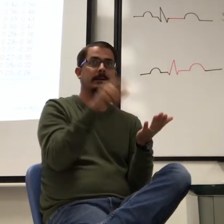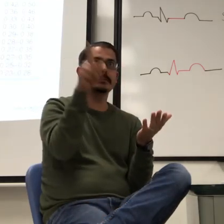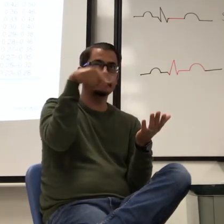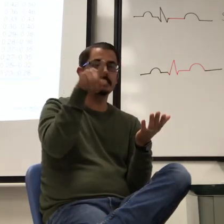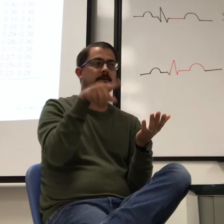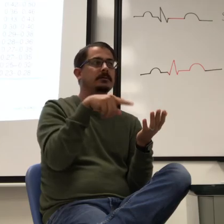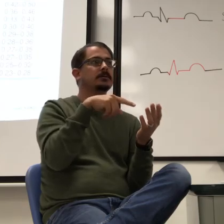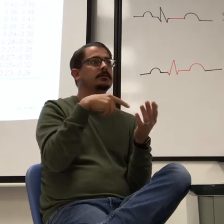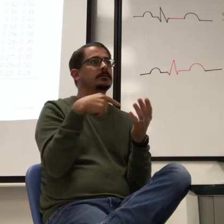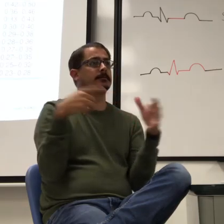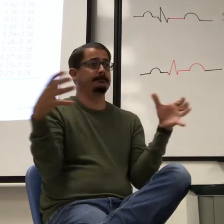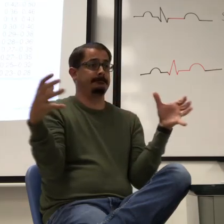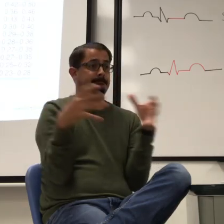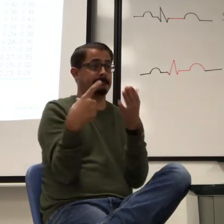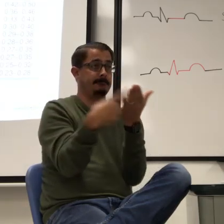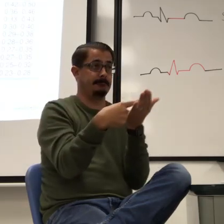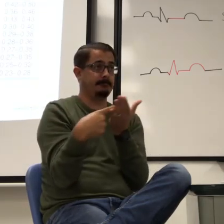you work in groups,